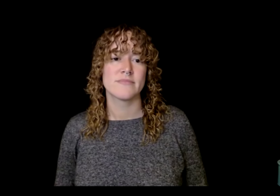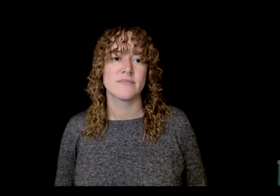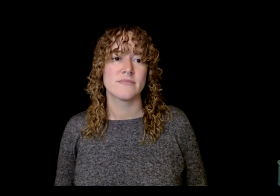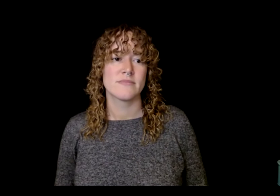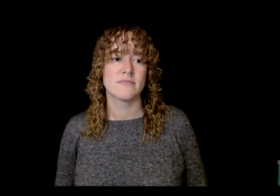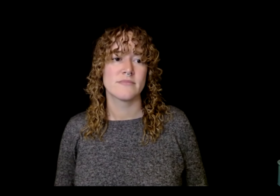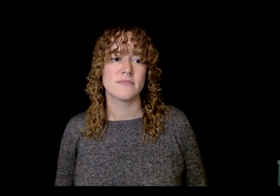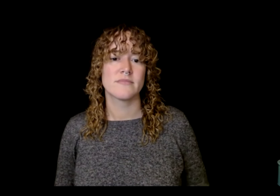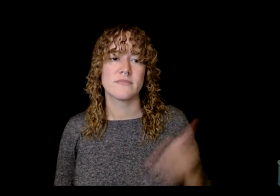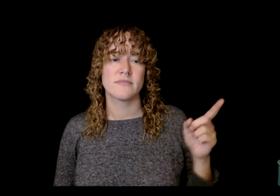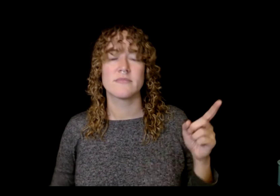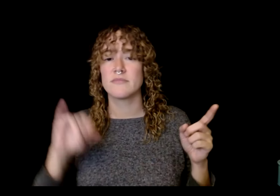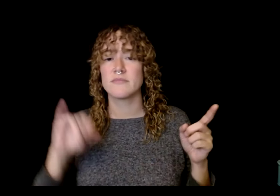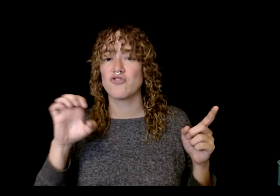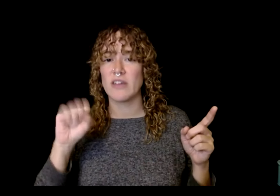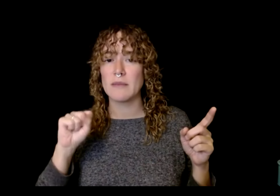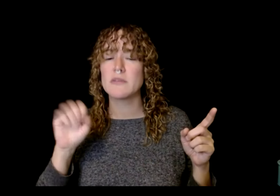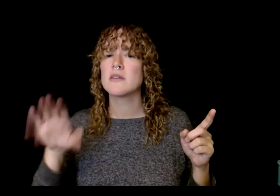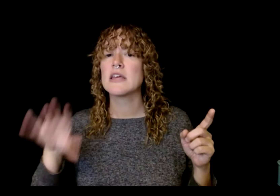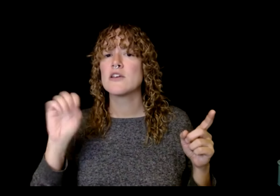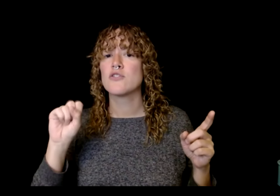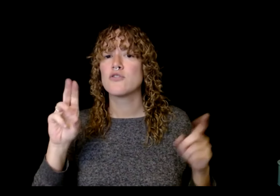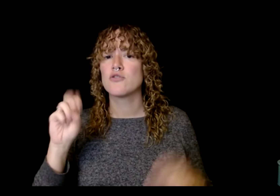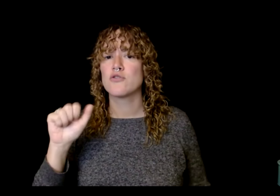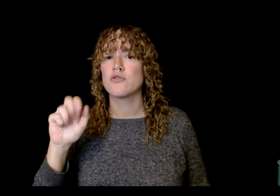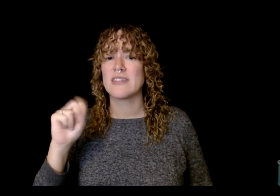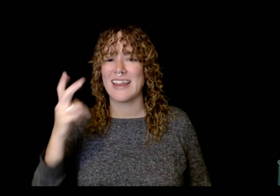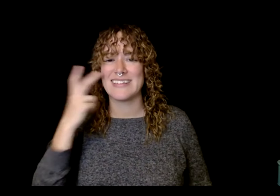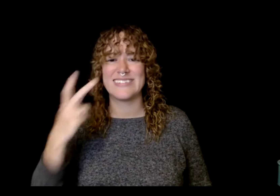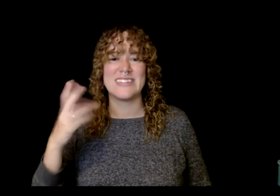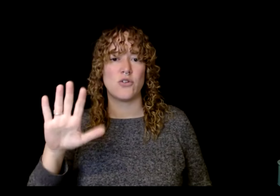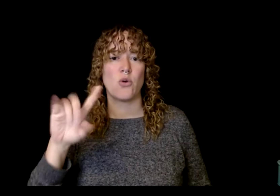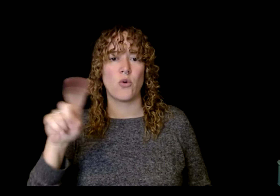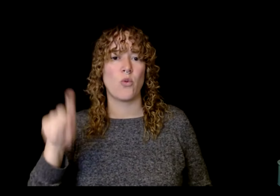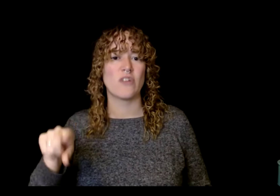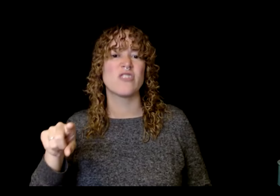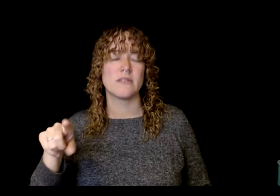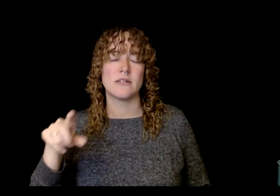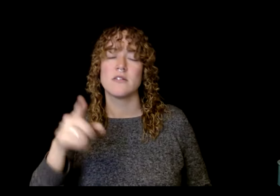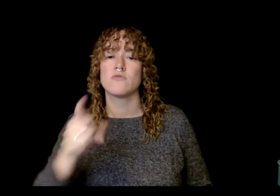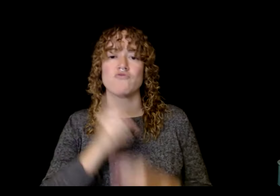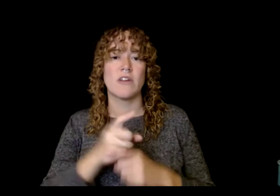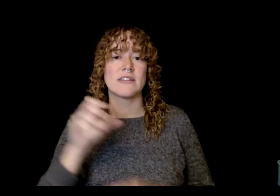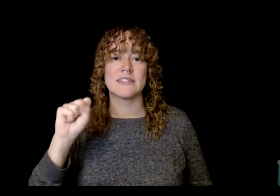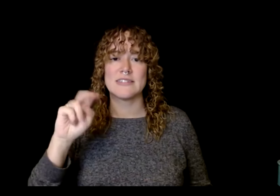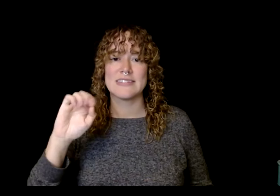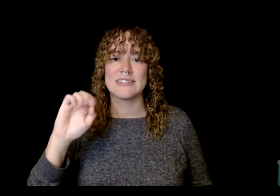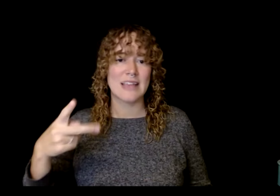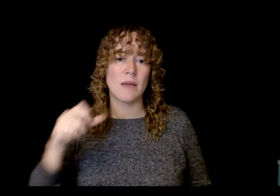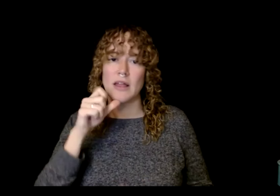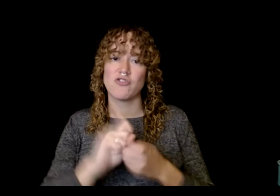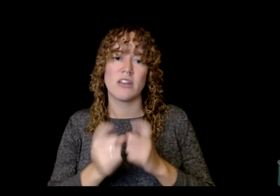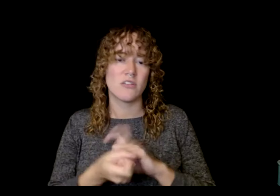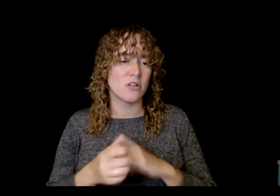And Susan, I see your question in the chat. Yes, the SNAP has not changed. Public charge has not